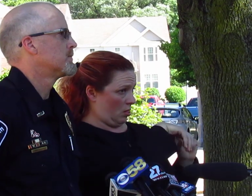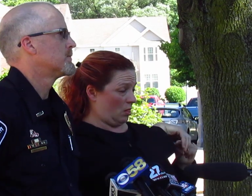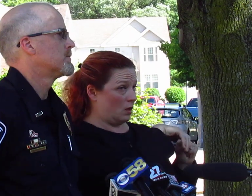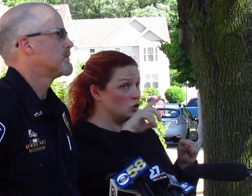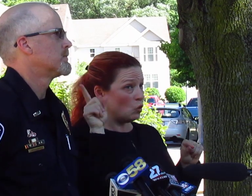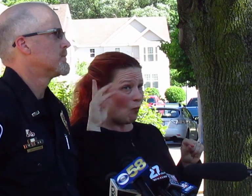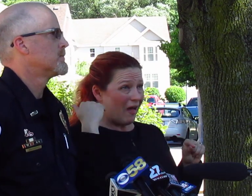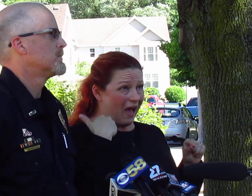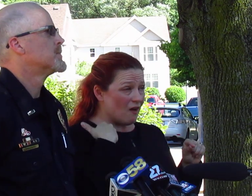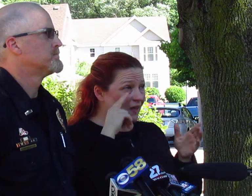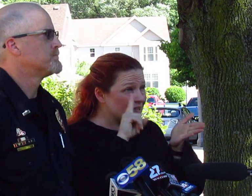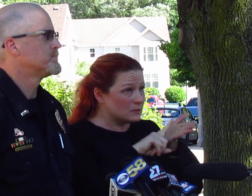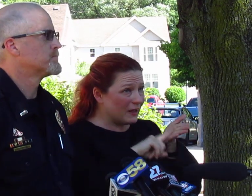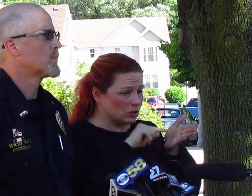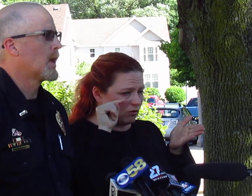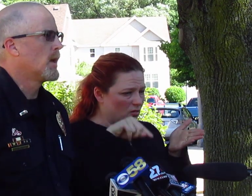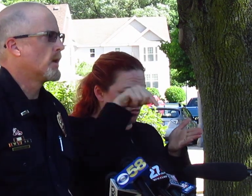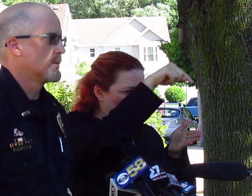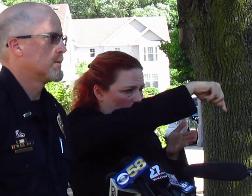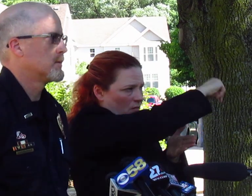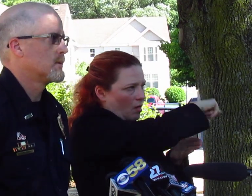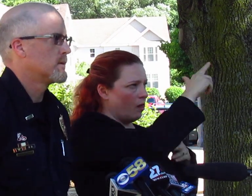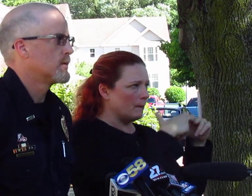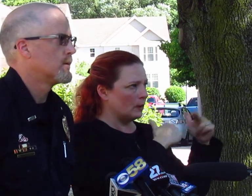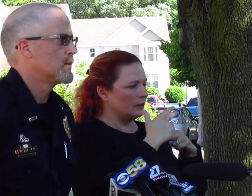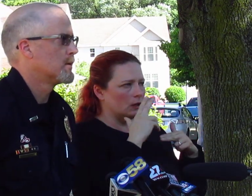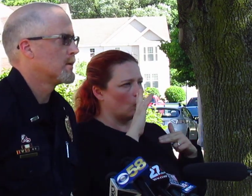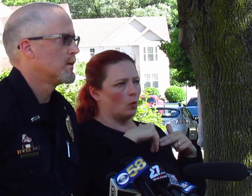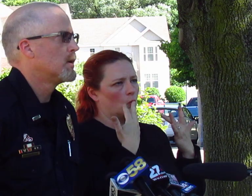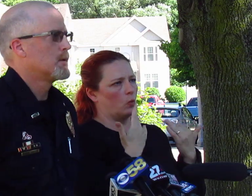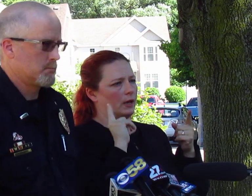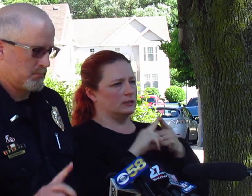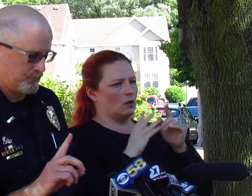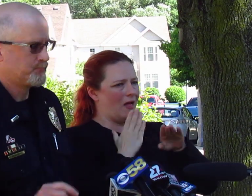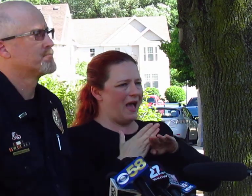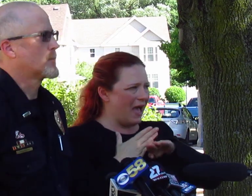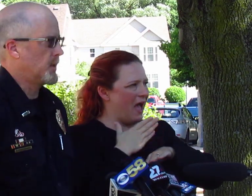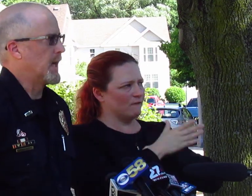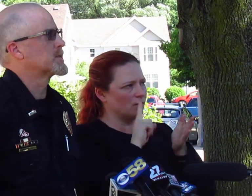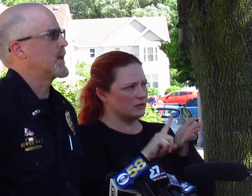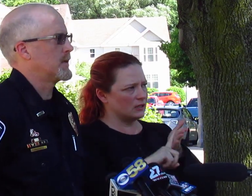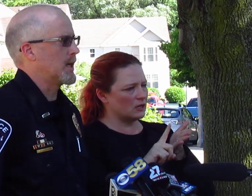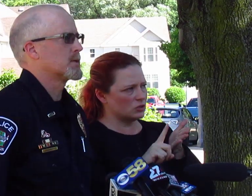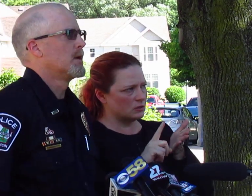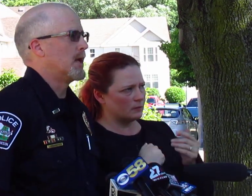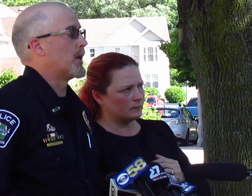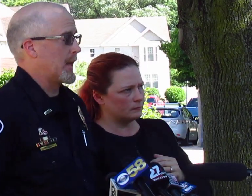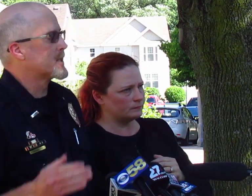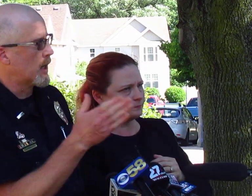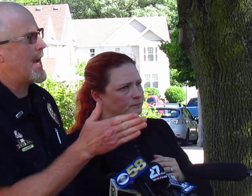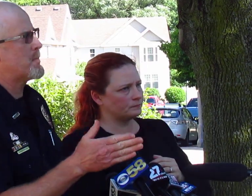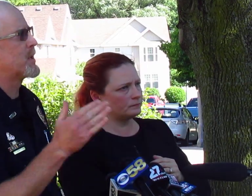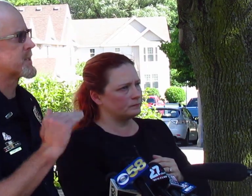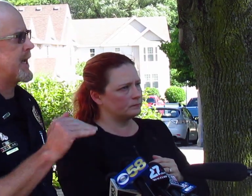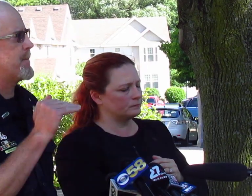in, structural engineers inspect the buildings? Or is all that going to wait until after your investigation? That